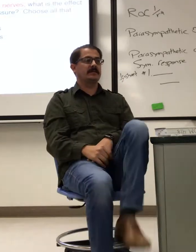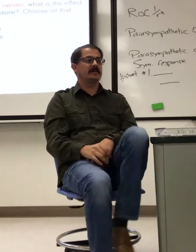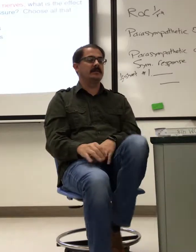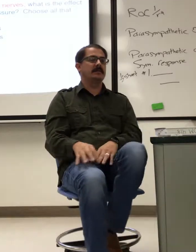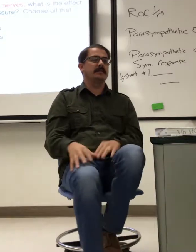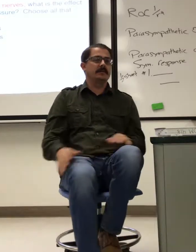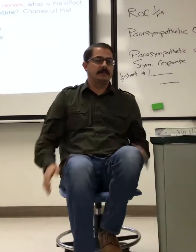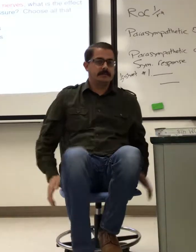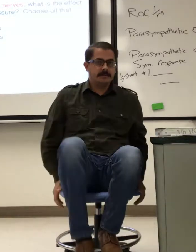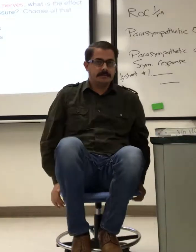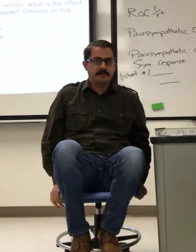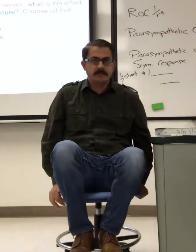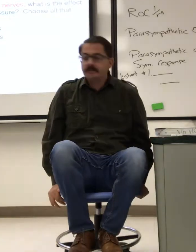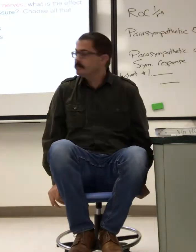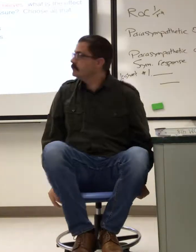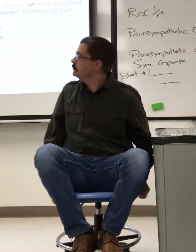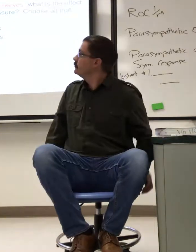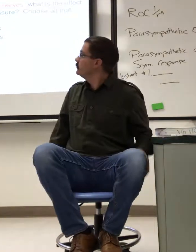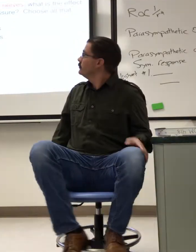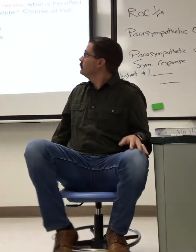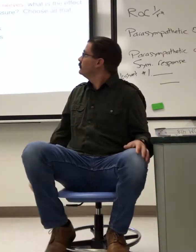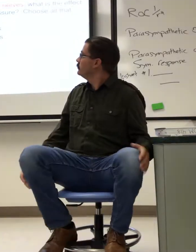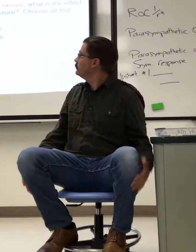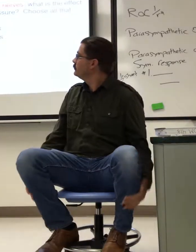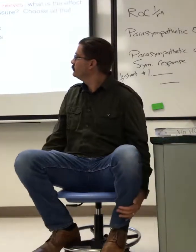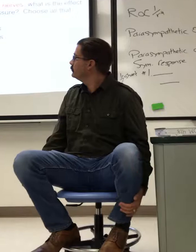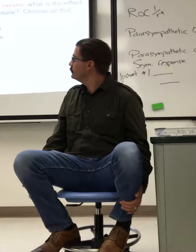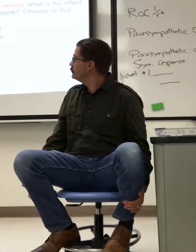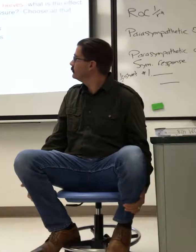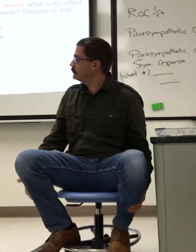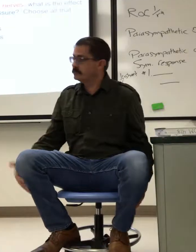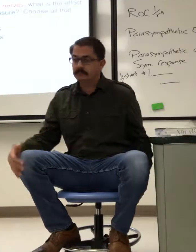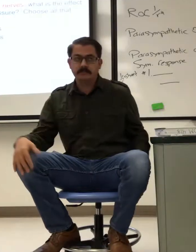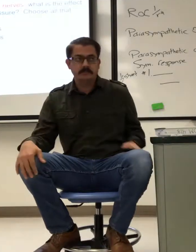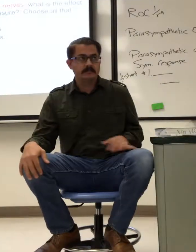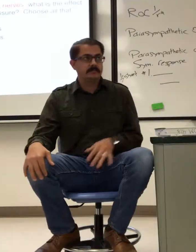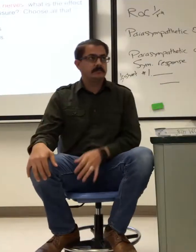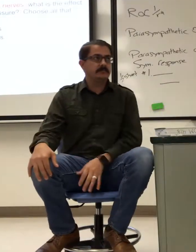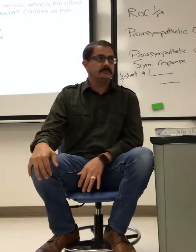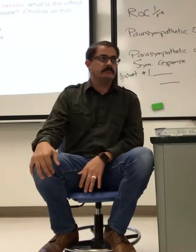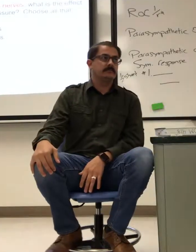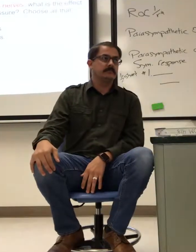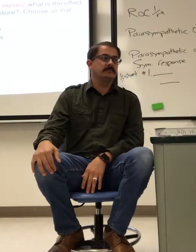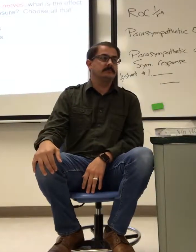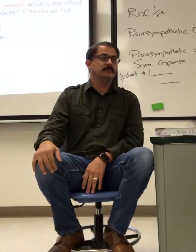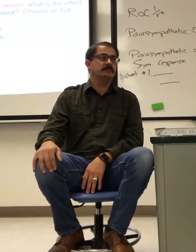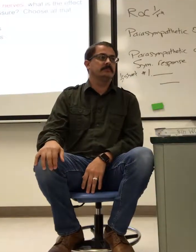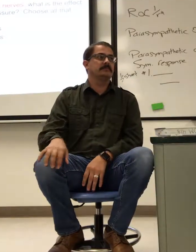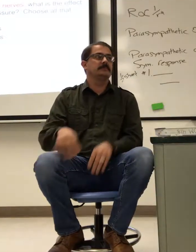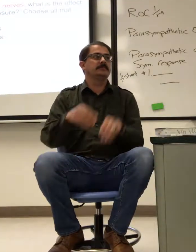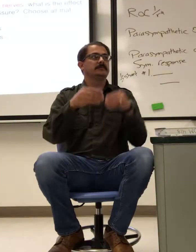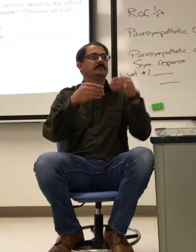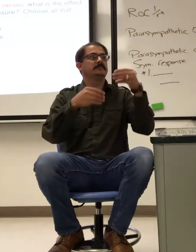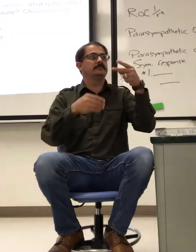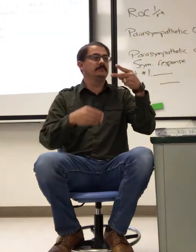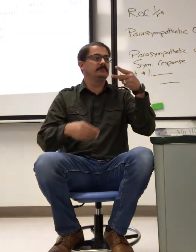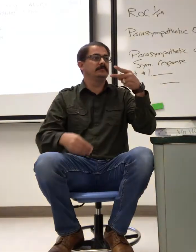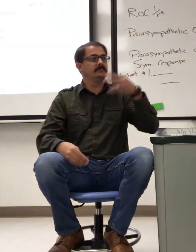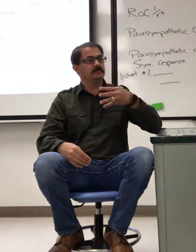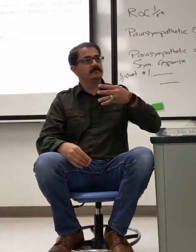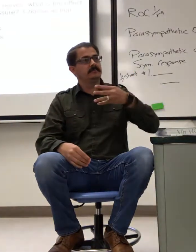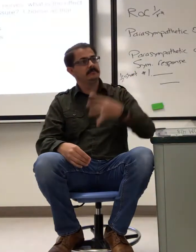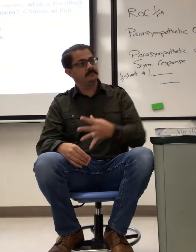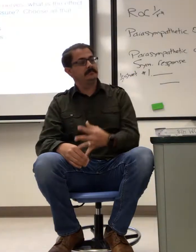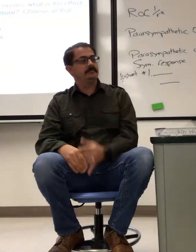First choose from these two, then as a result, choose from these two, then as a result of that, choose from these two. So for